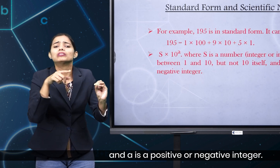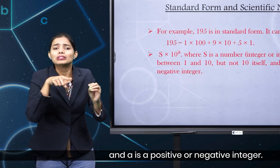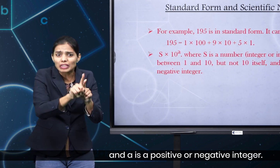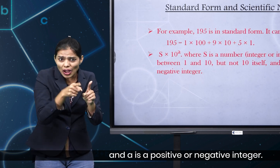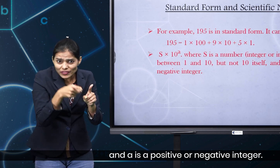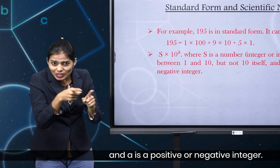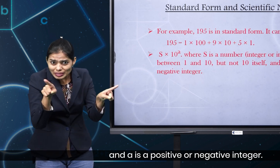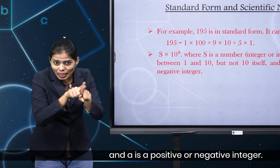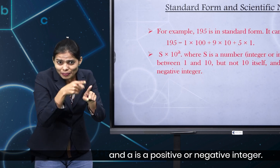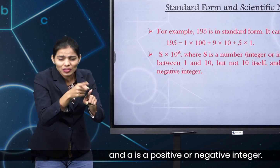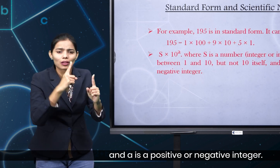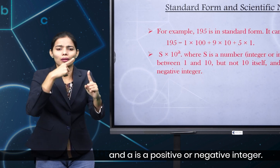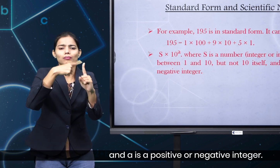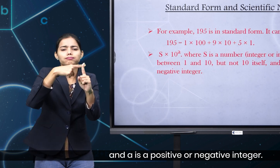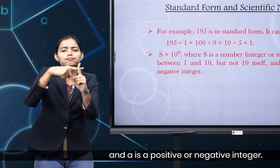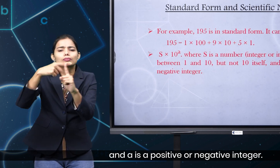a is a positive or negative integer.